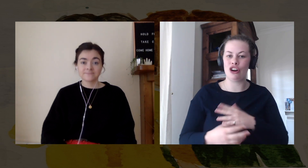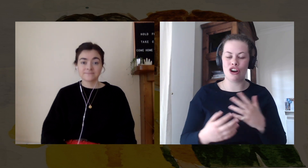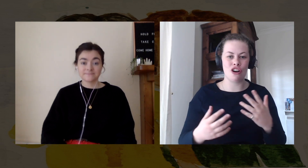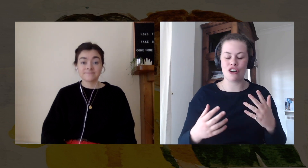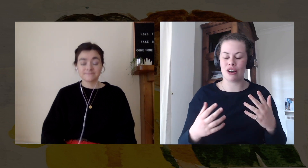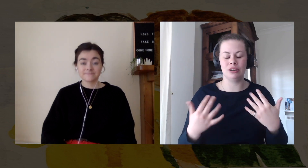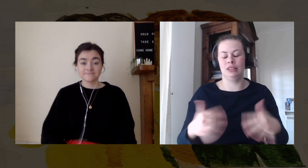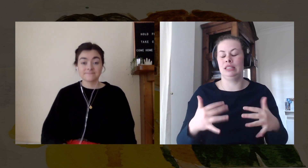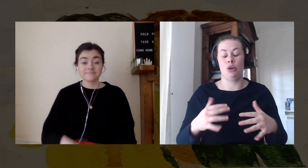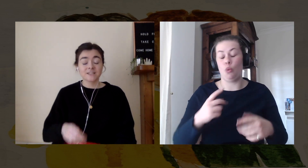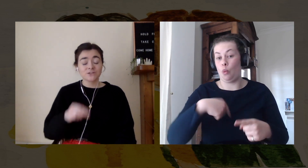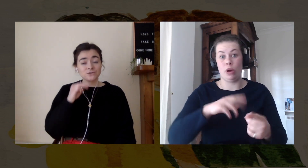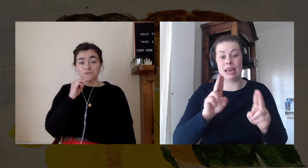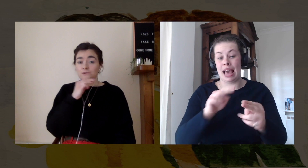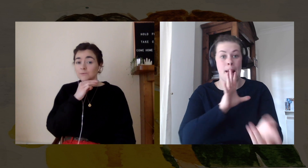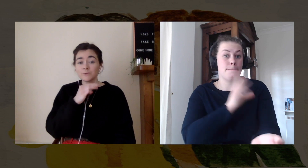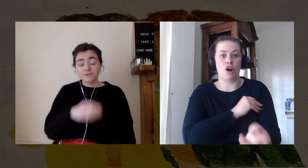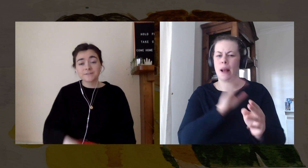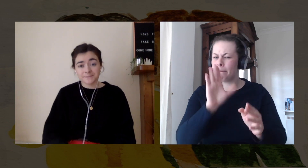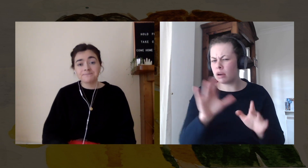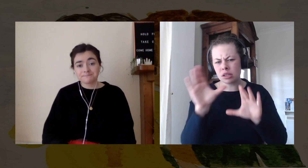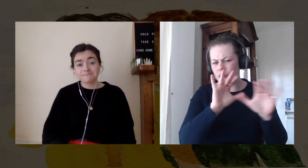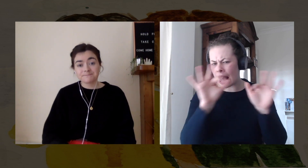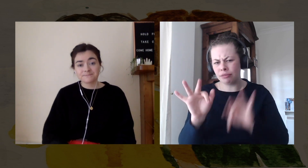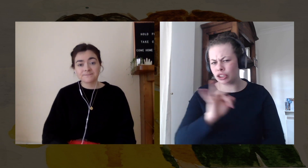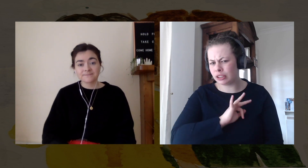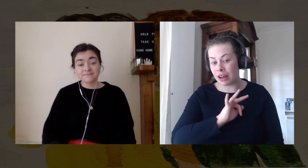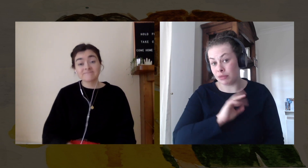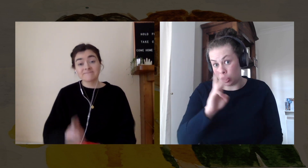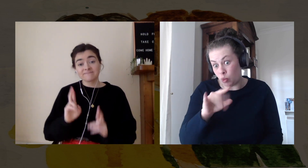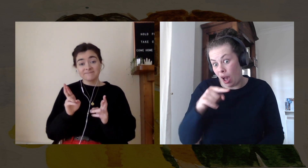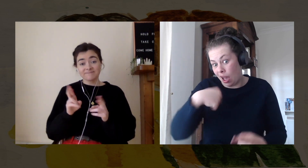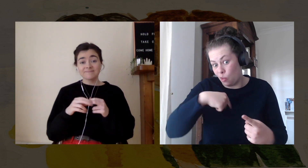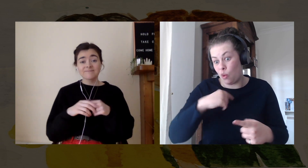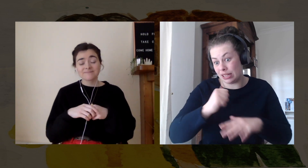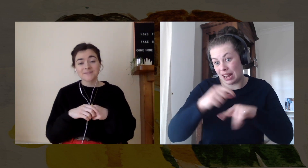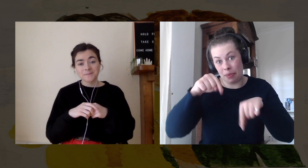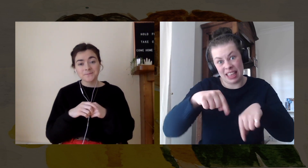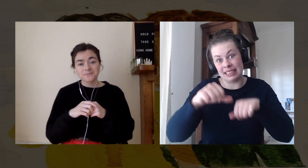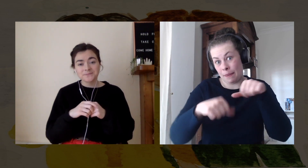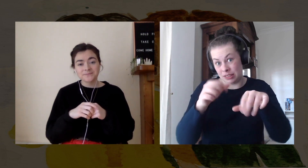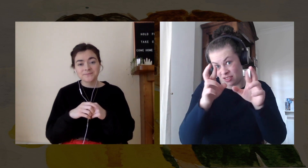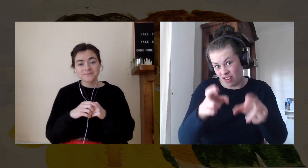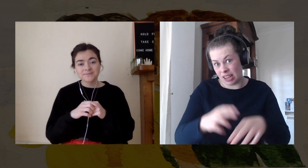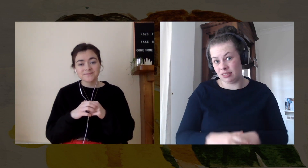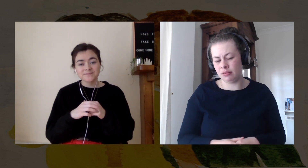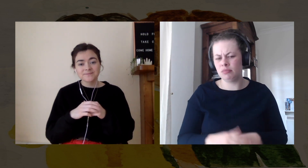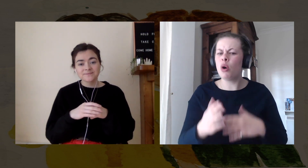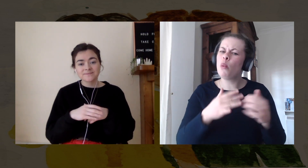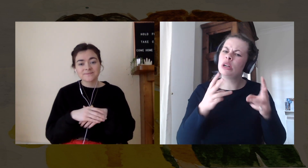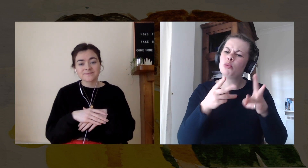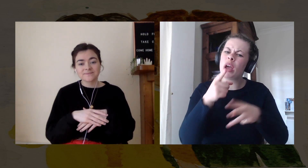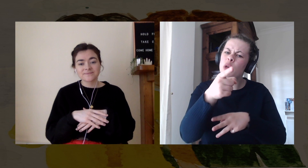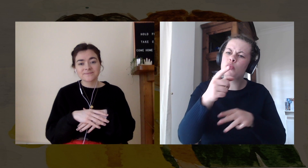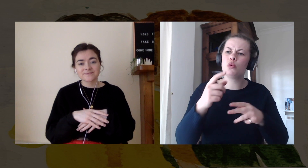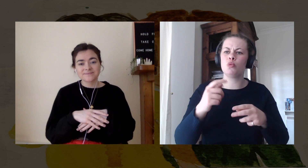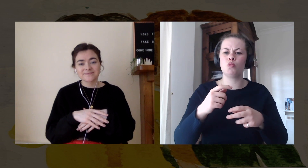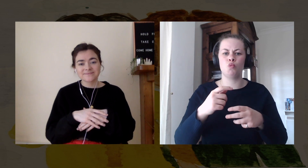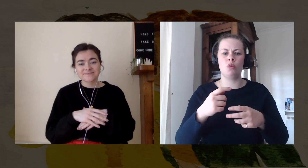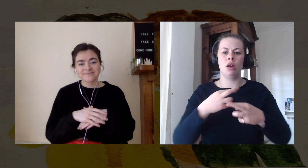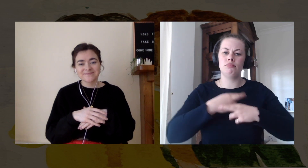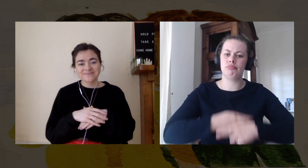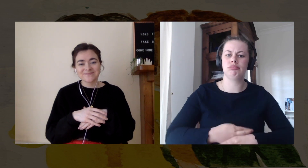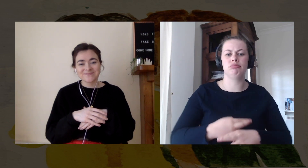we have this episode, right? Yeah. What are your ways of unwinding, looking after yourself? What are your go-tos? Just in general.